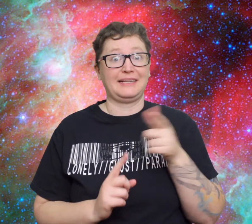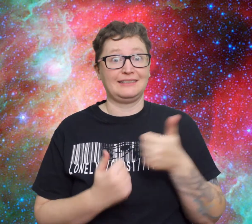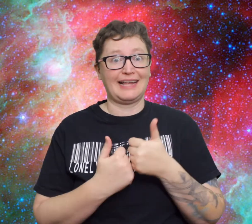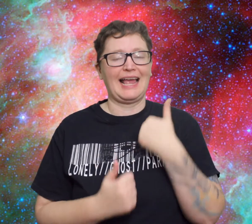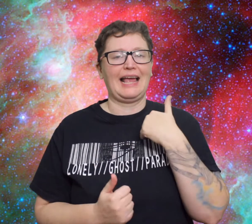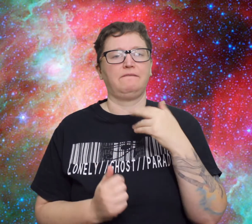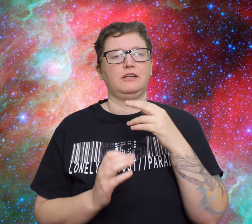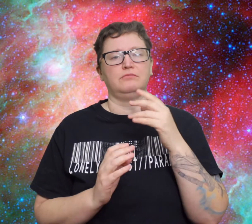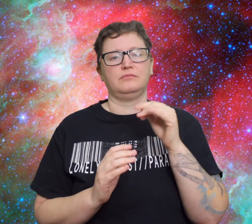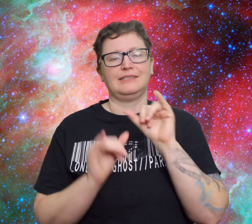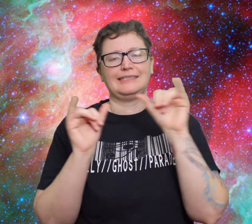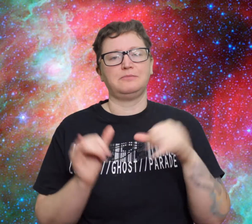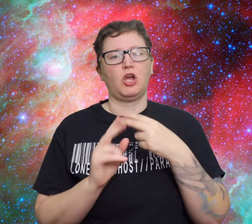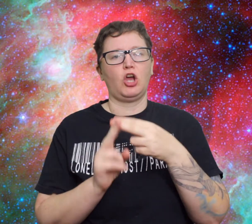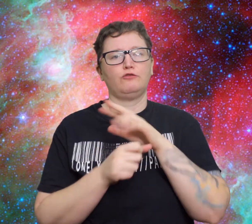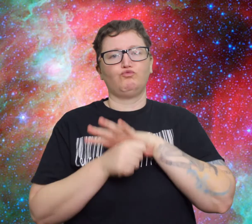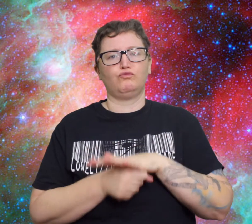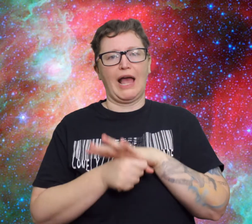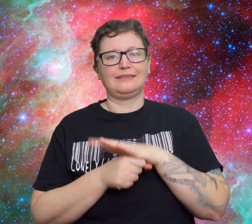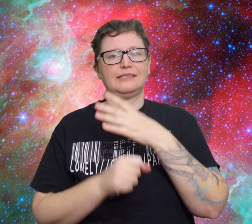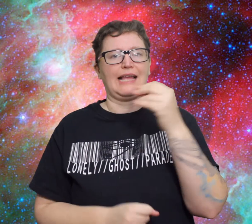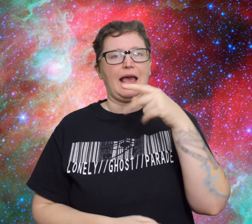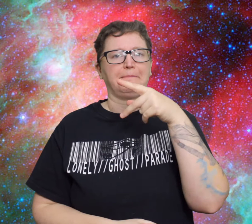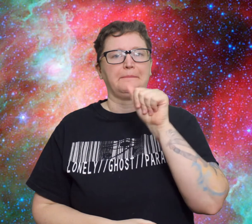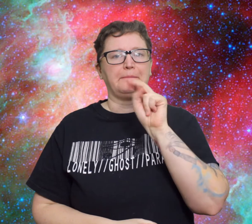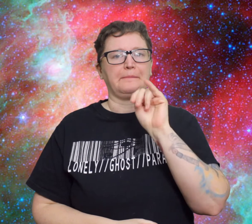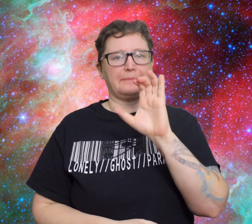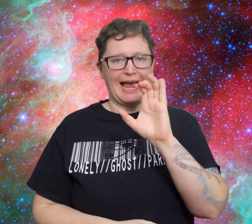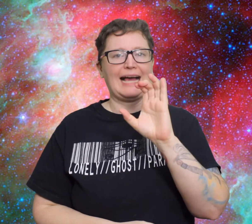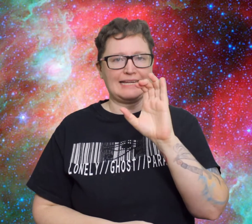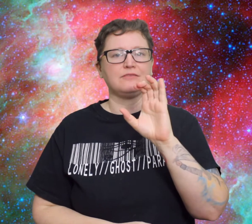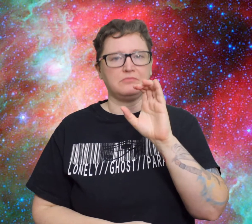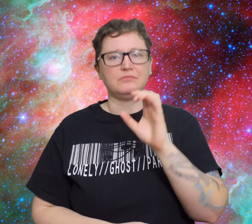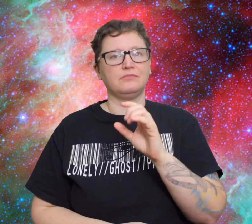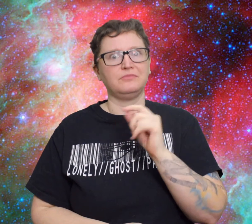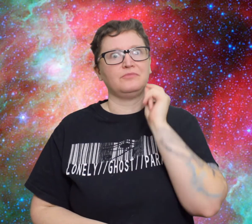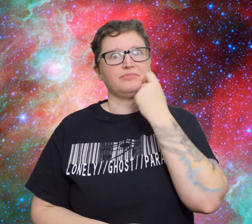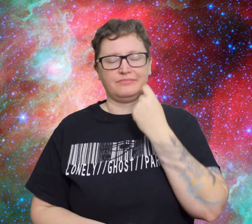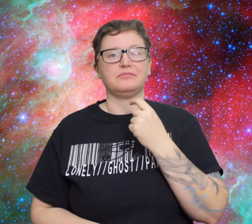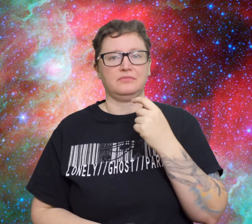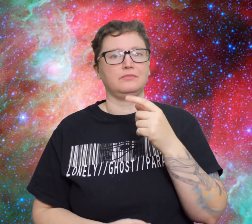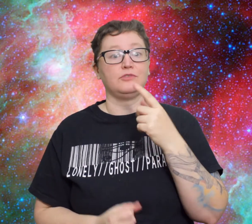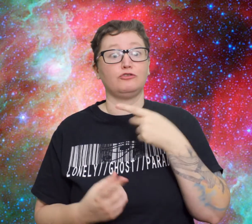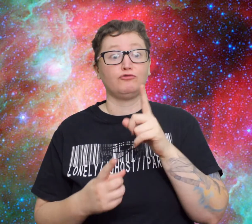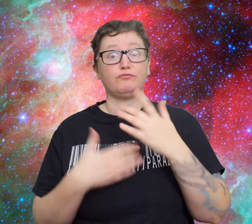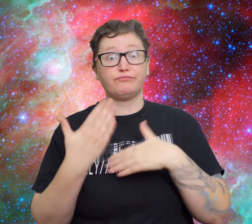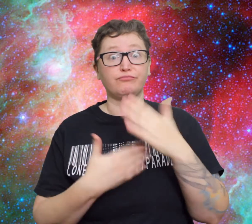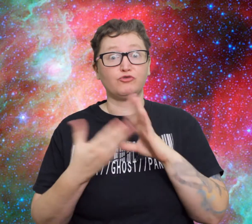Another cool thing about this game is they have a system called stress and panic. And it's really cool. So